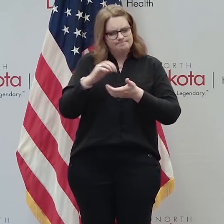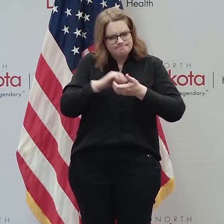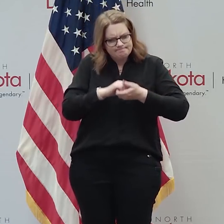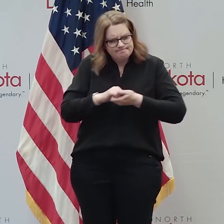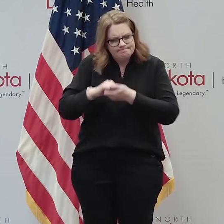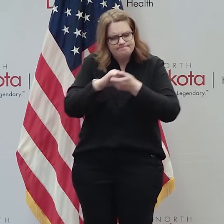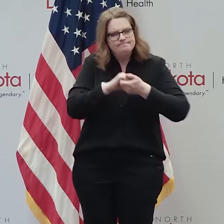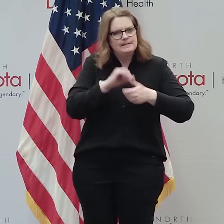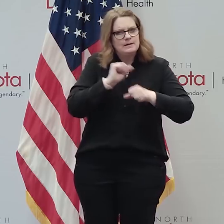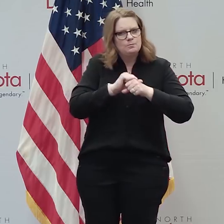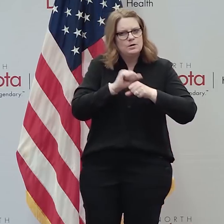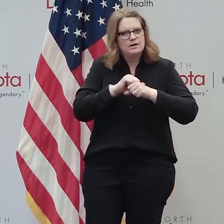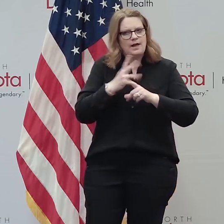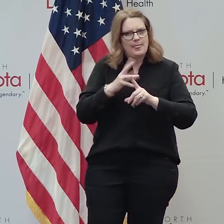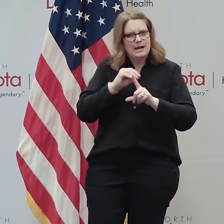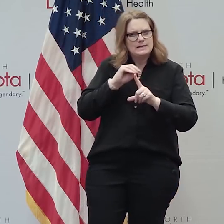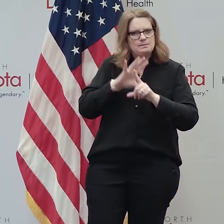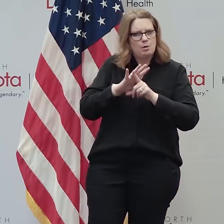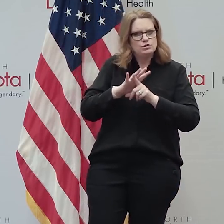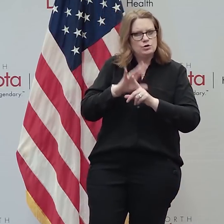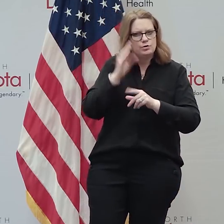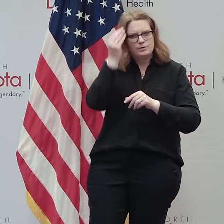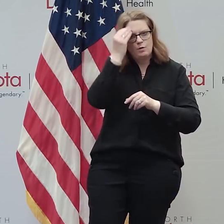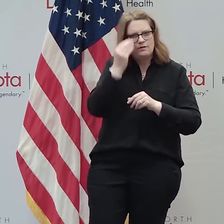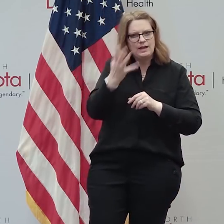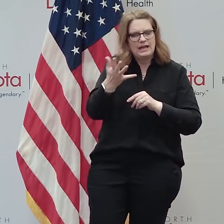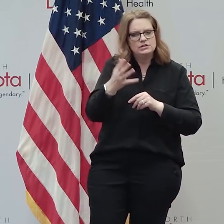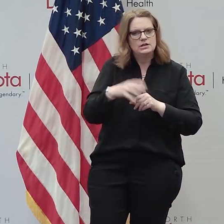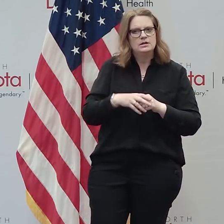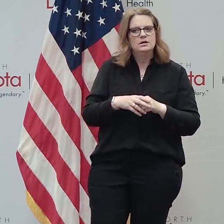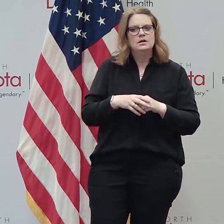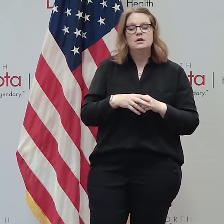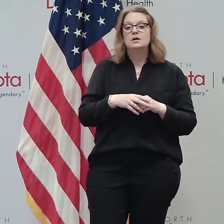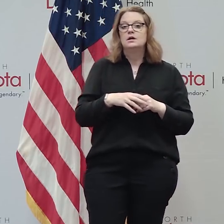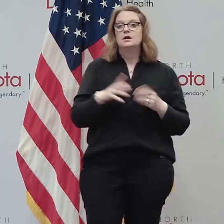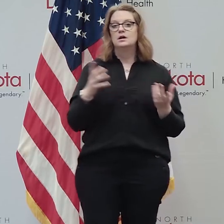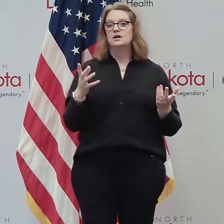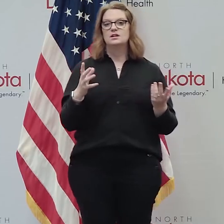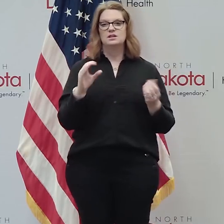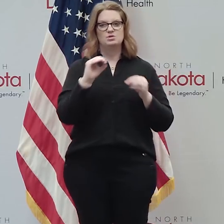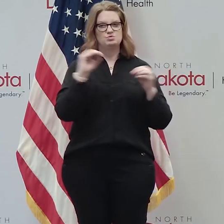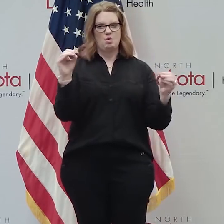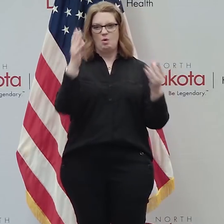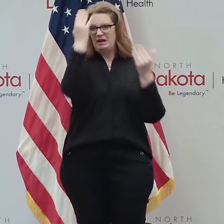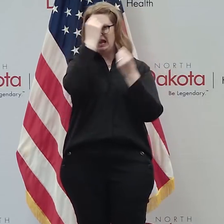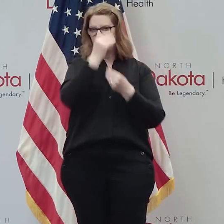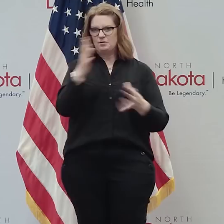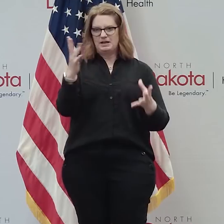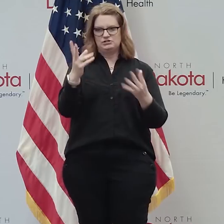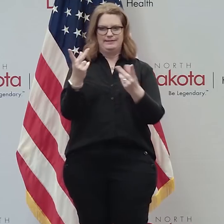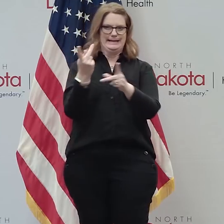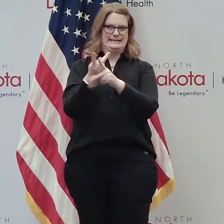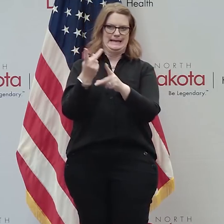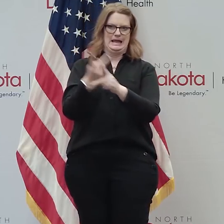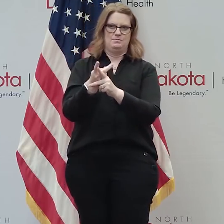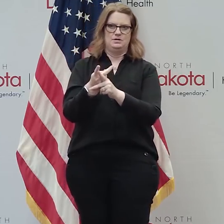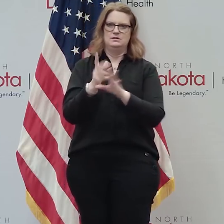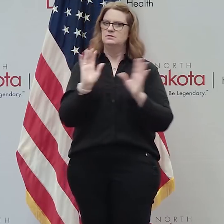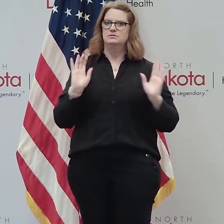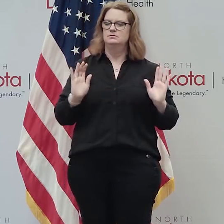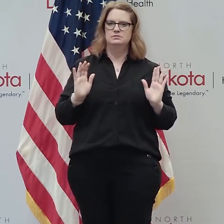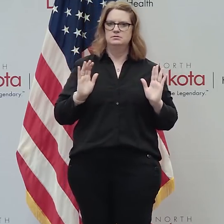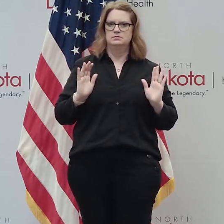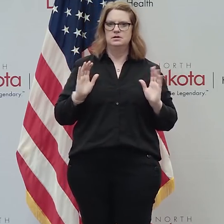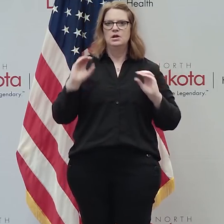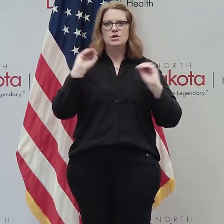as they work to this on the exposure notification involves that there's no data that's held centrally in any database. The idea is that then no